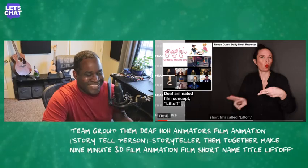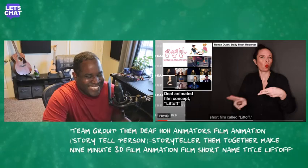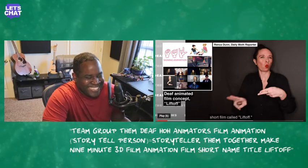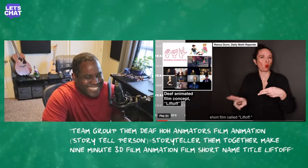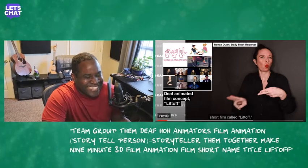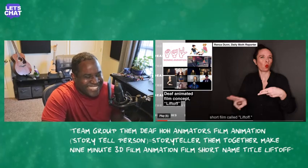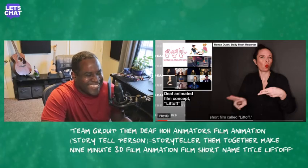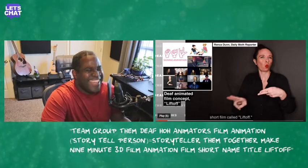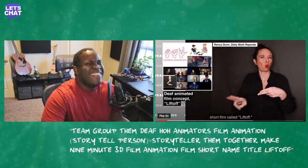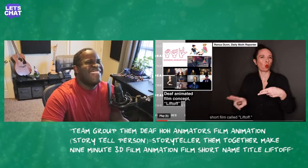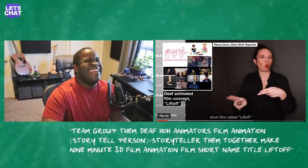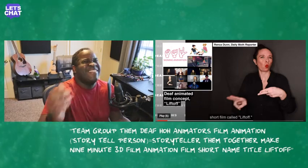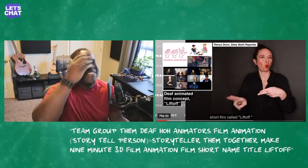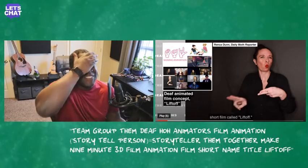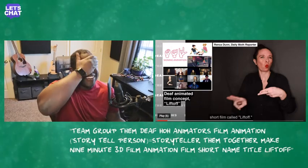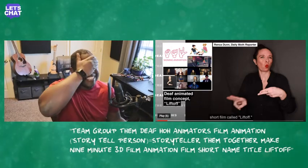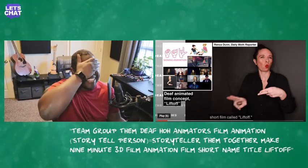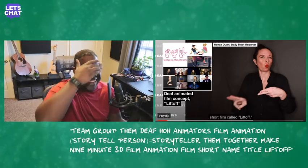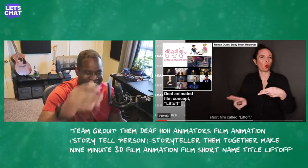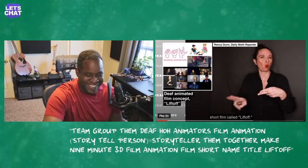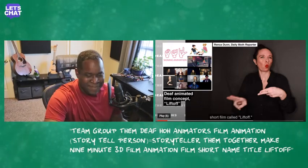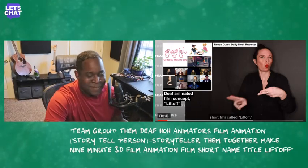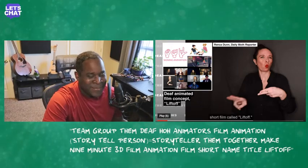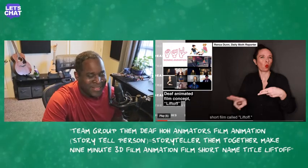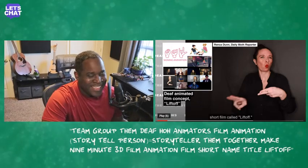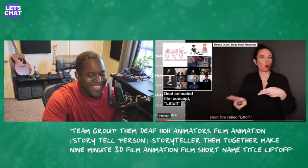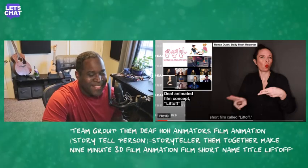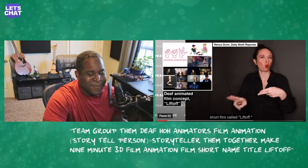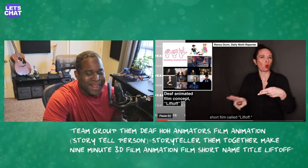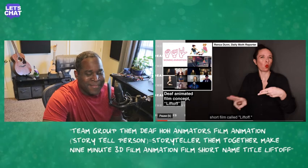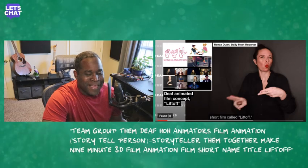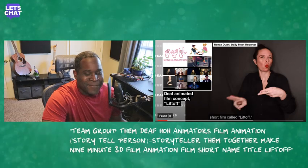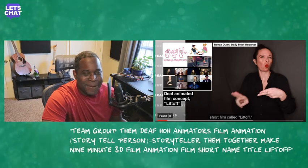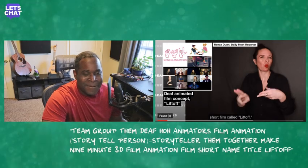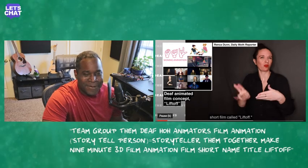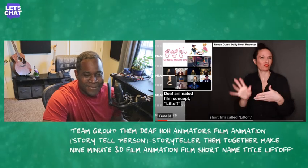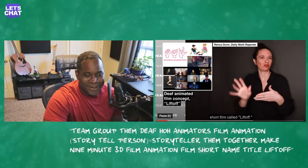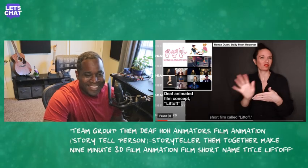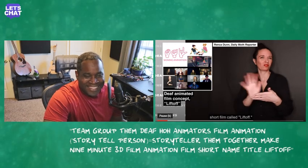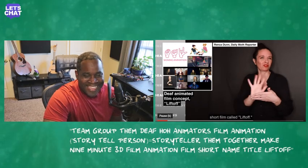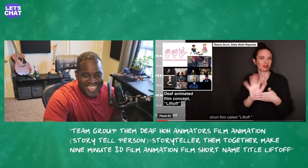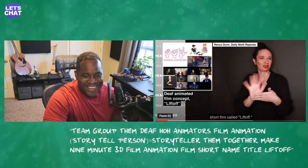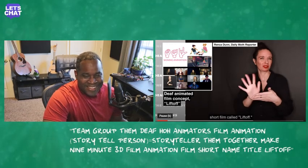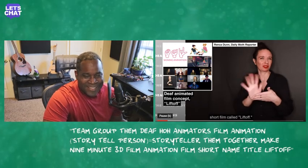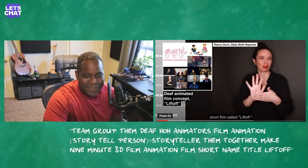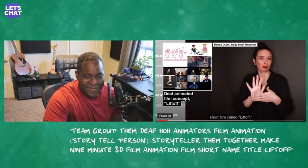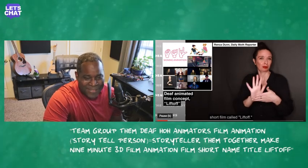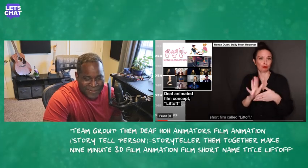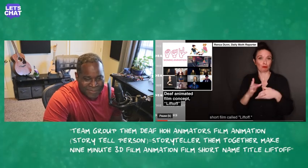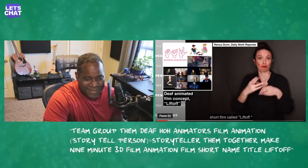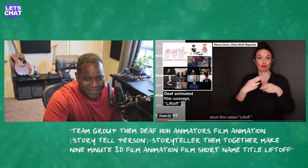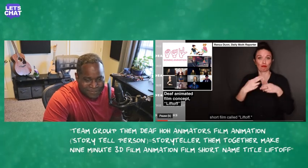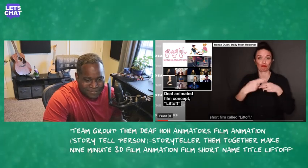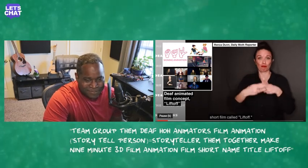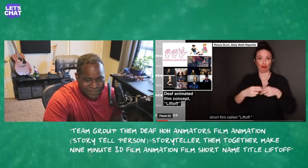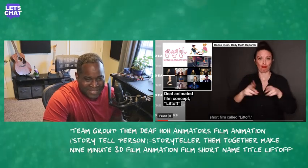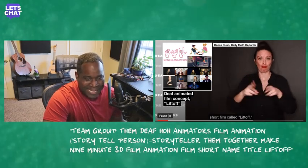here? That's a terrible Portland accent. That's where I'm going for. Anyway,